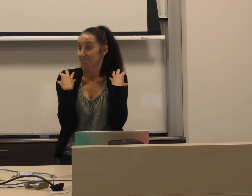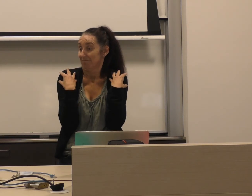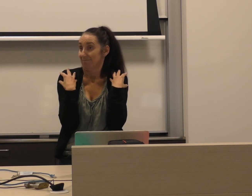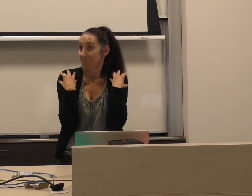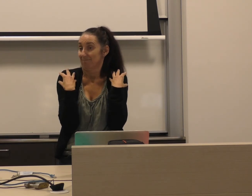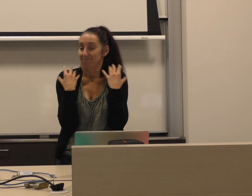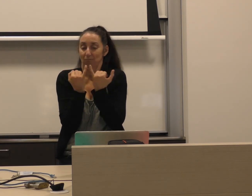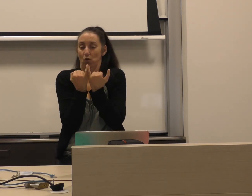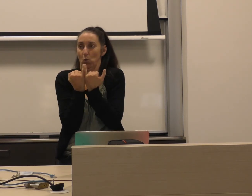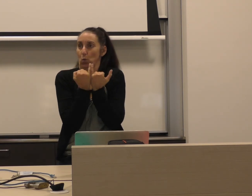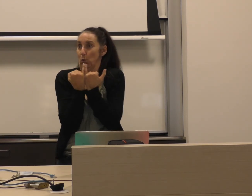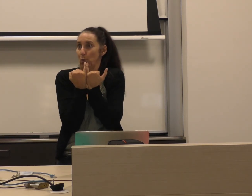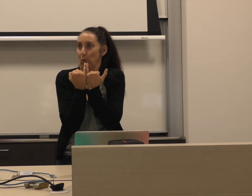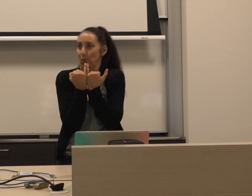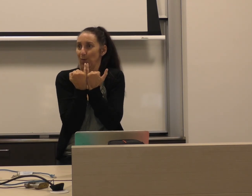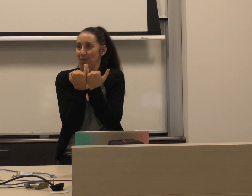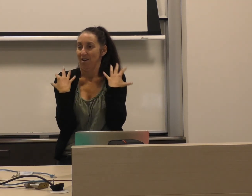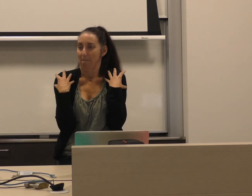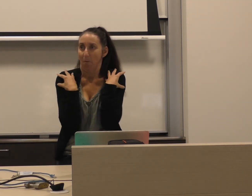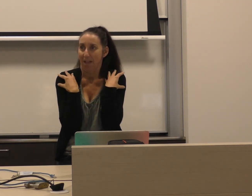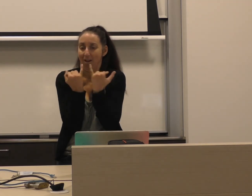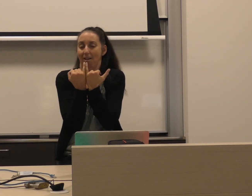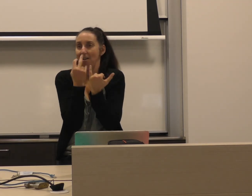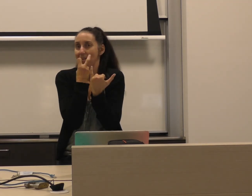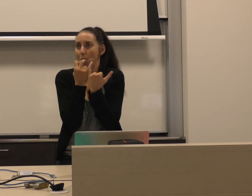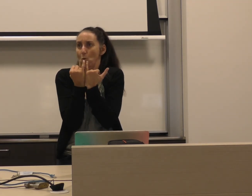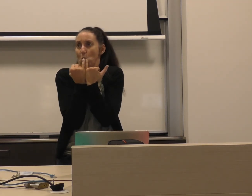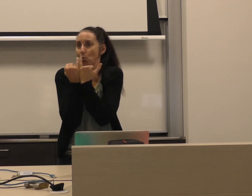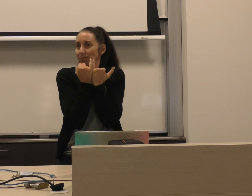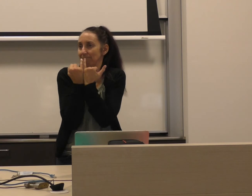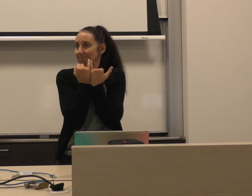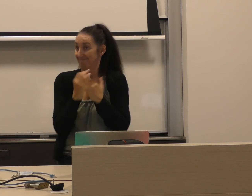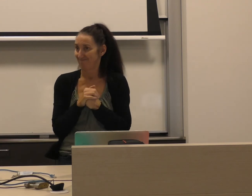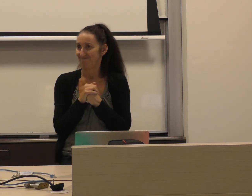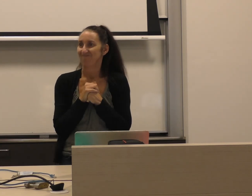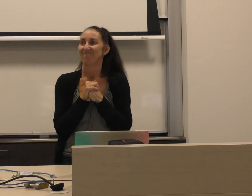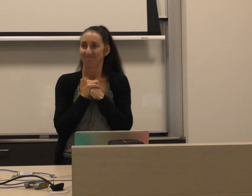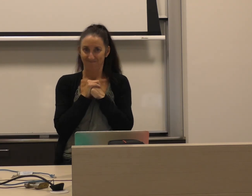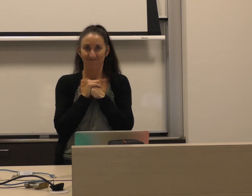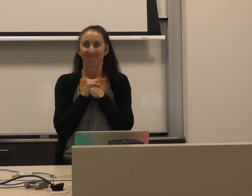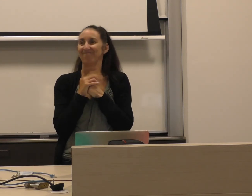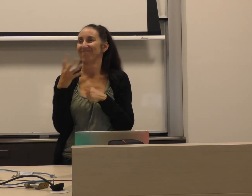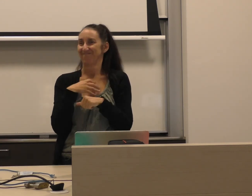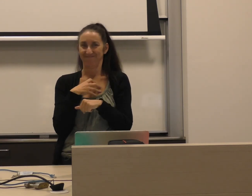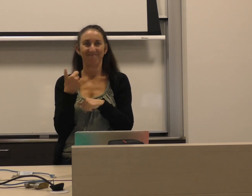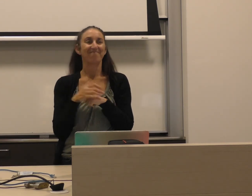Yep. The shoulders come forward to show that you're in a crowded room. Yep.